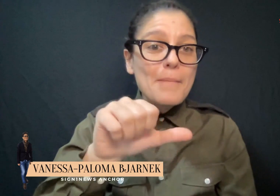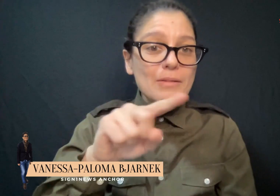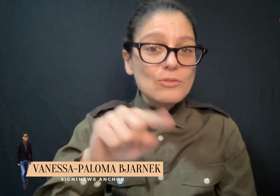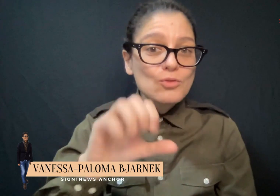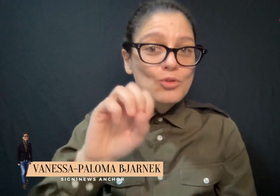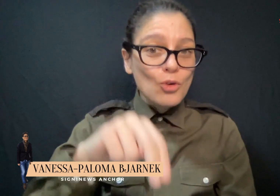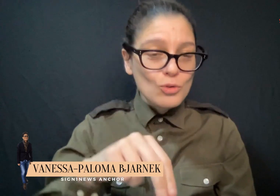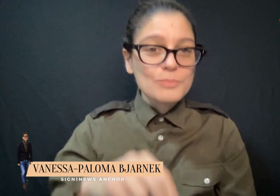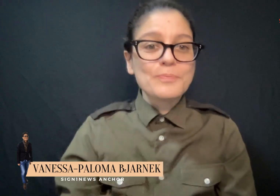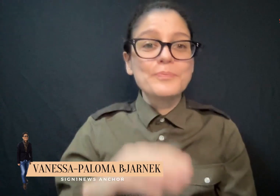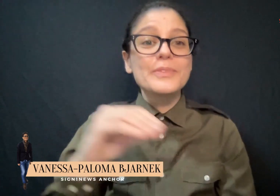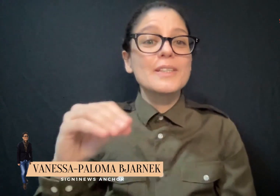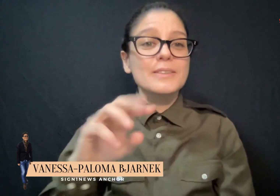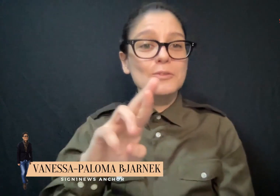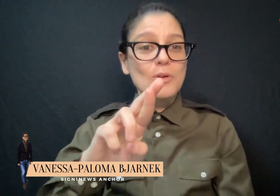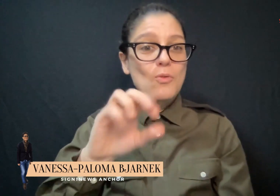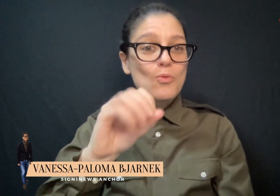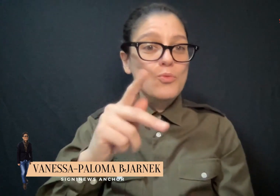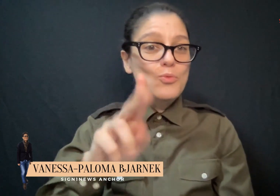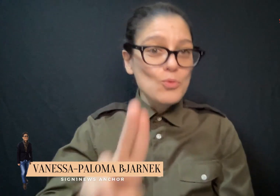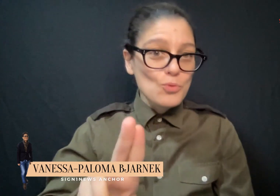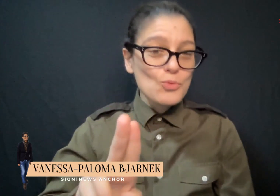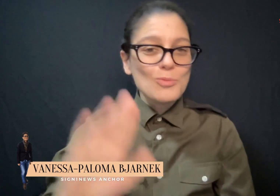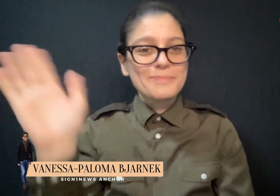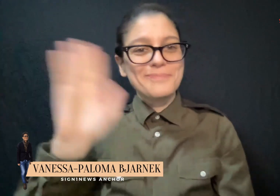just a second.